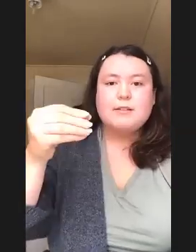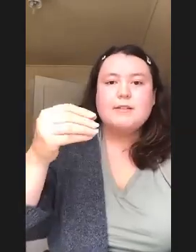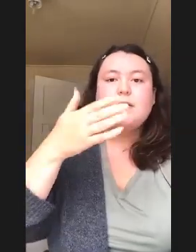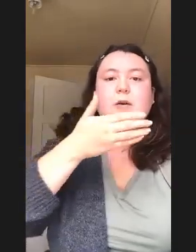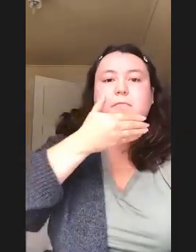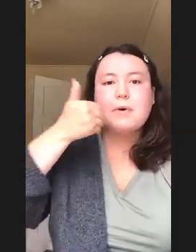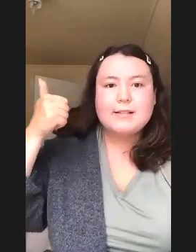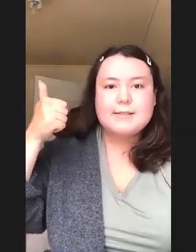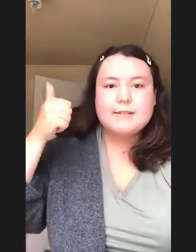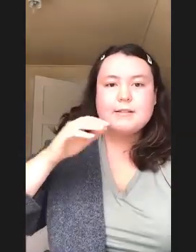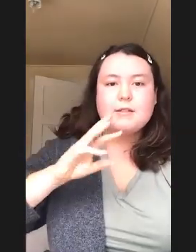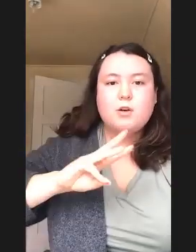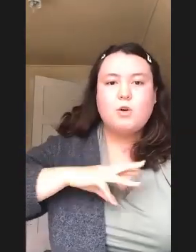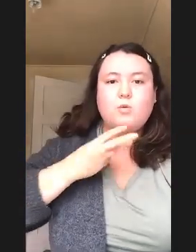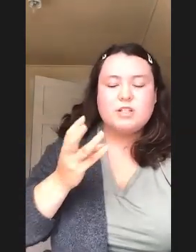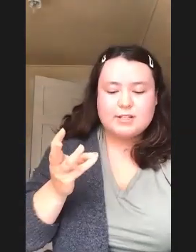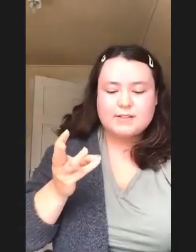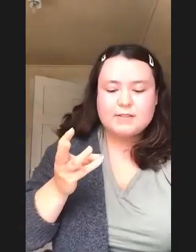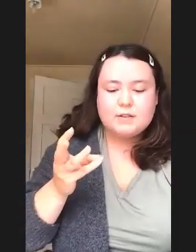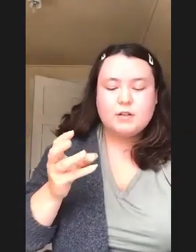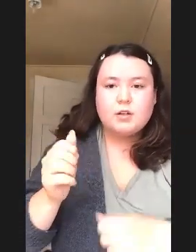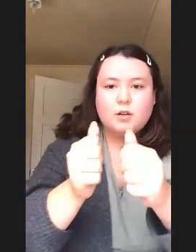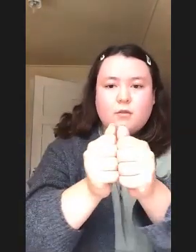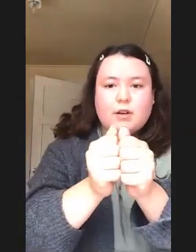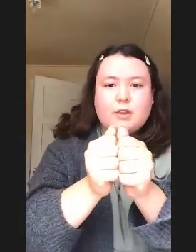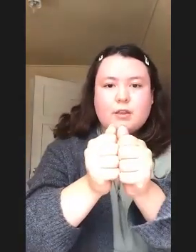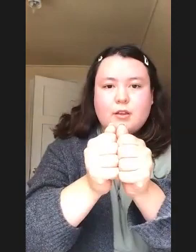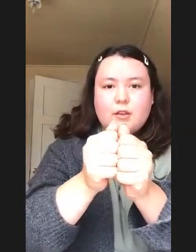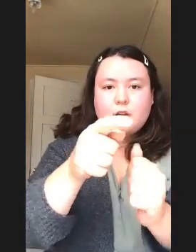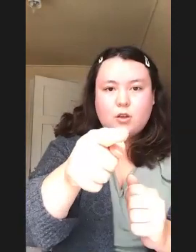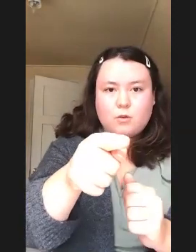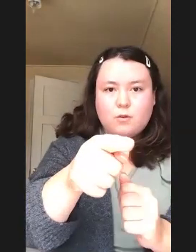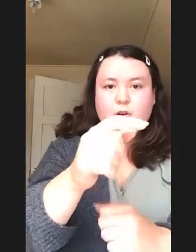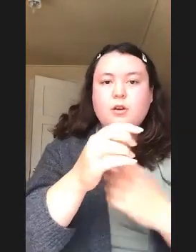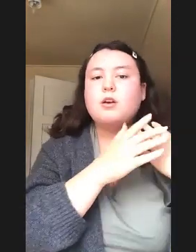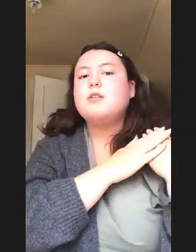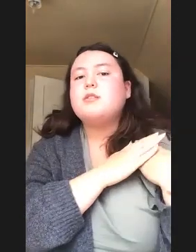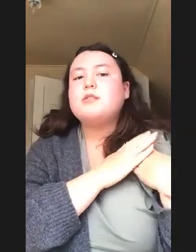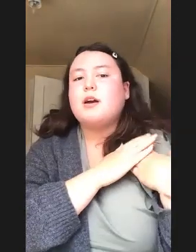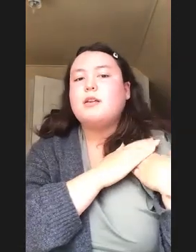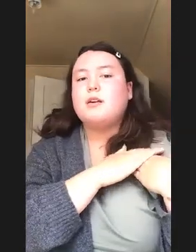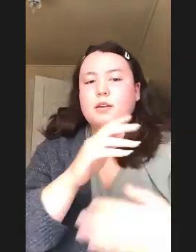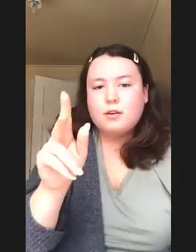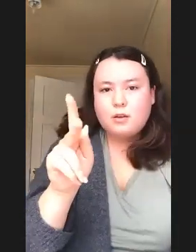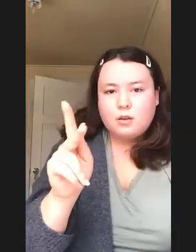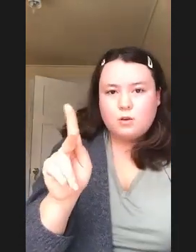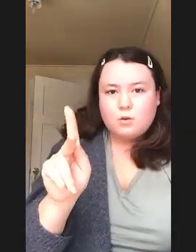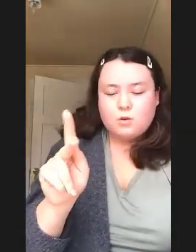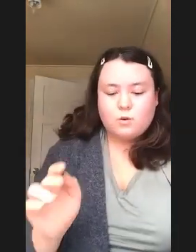and best wishes with you, darling Kulu.